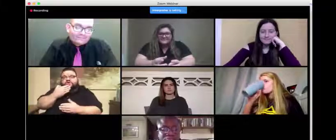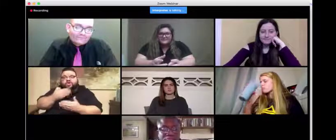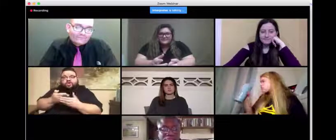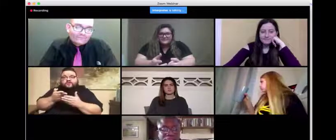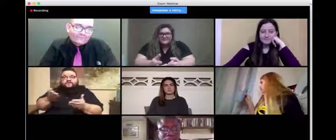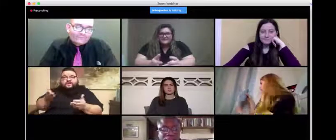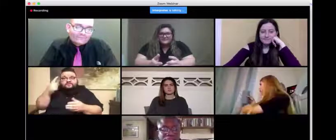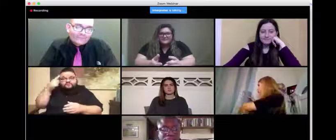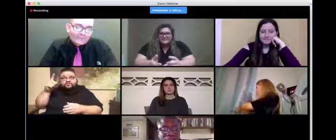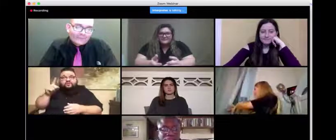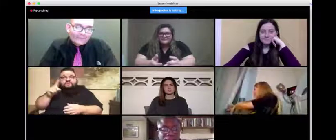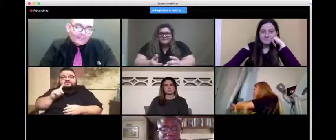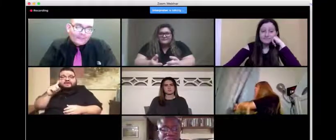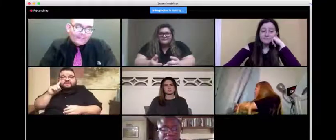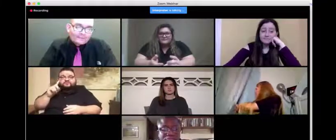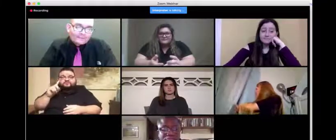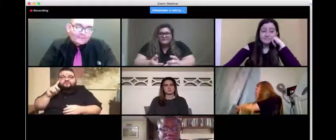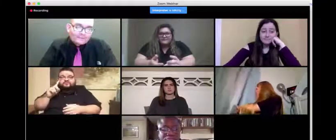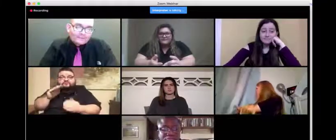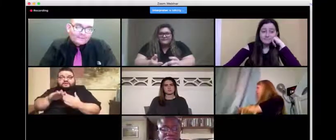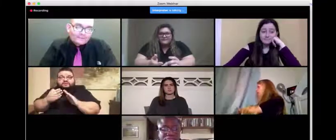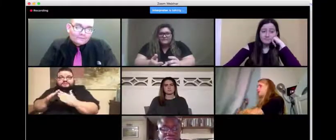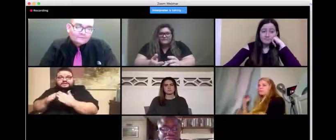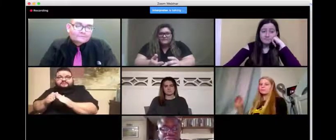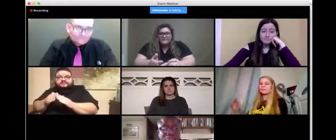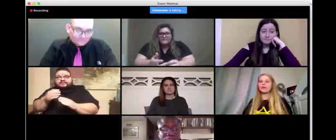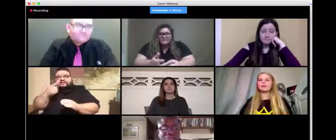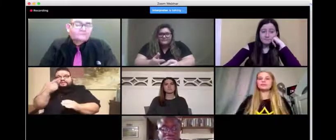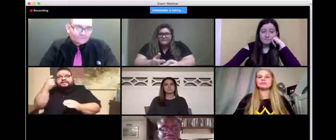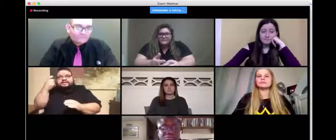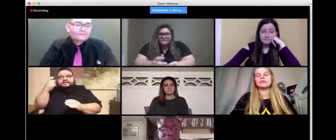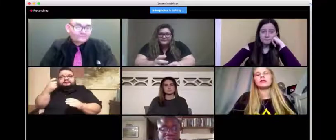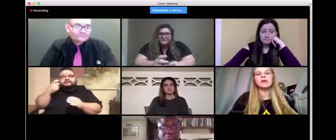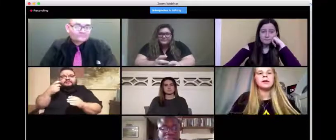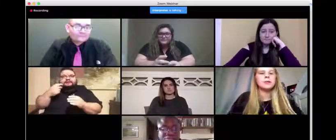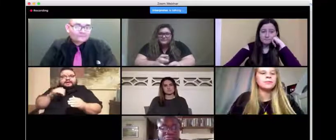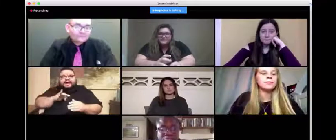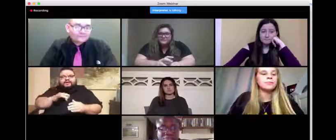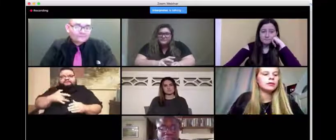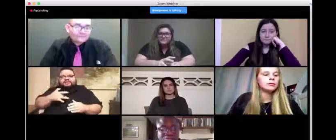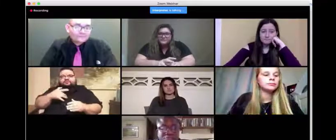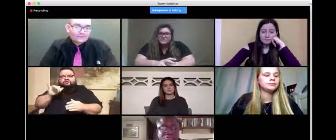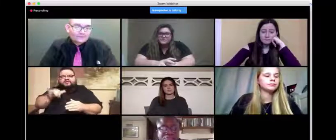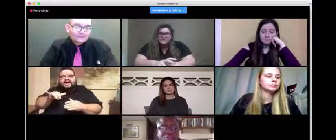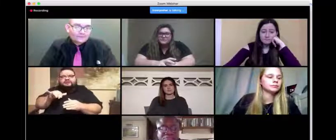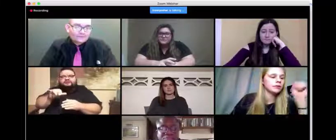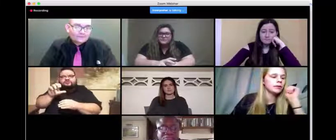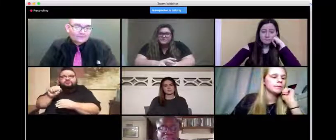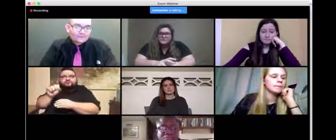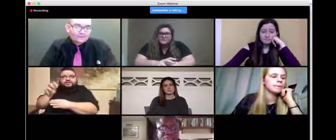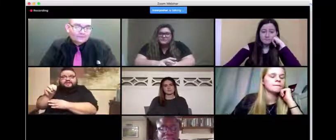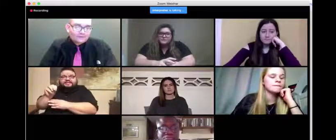because I feel that social media has more